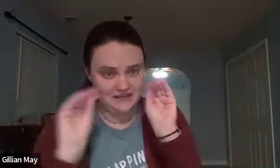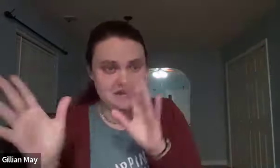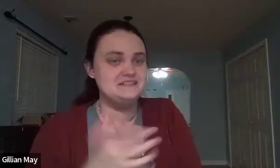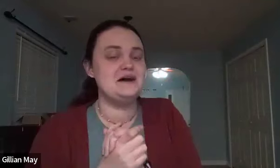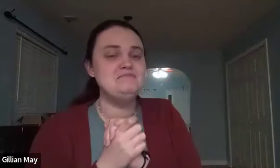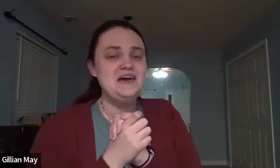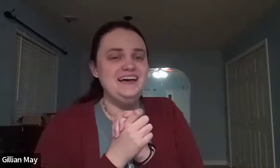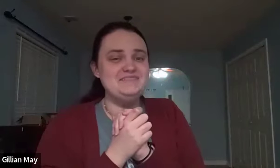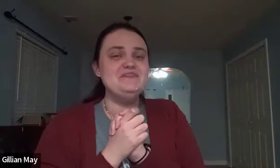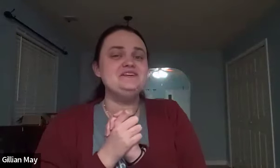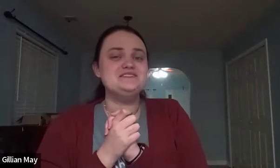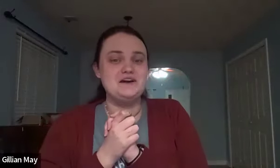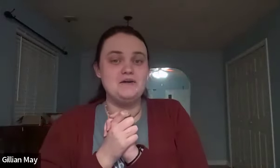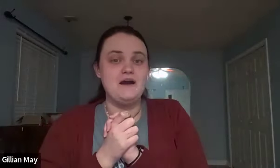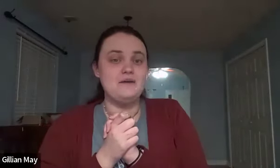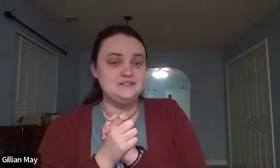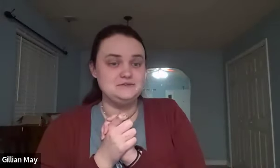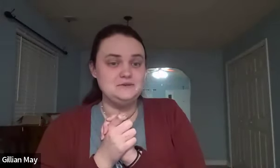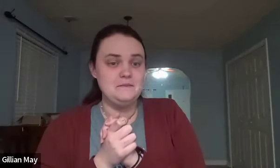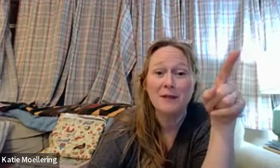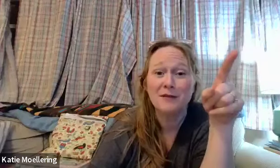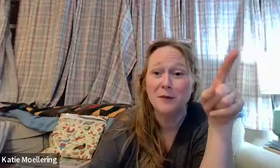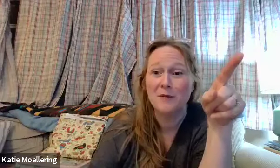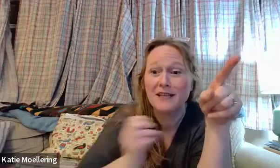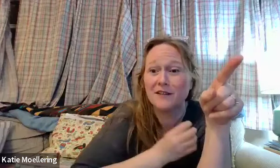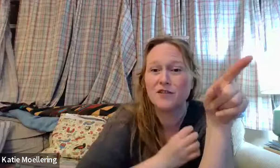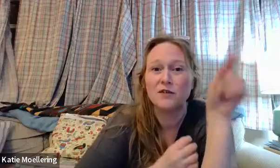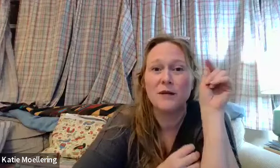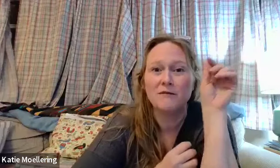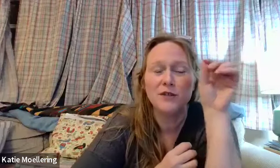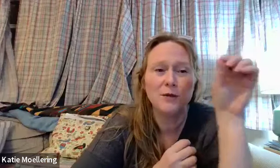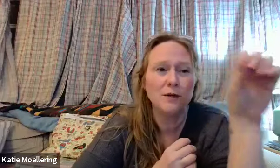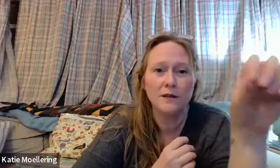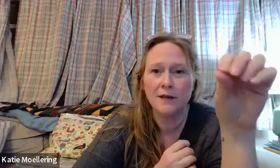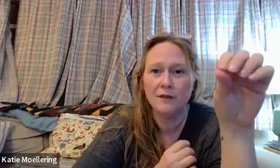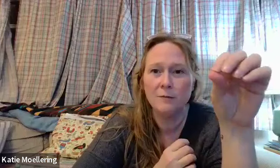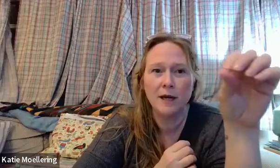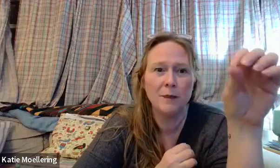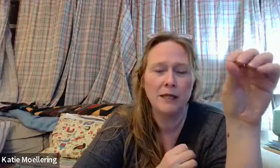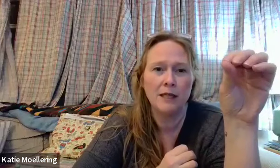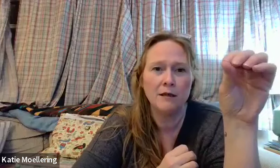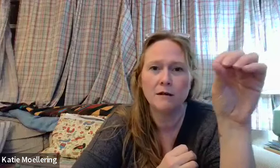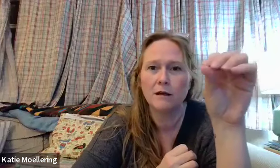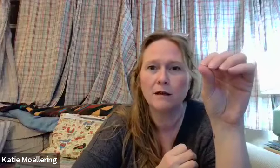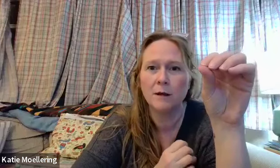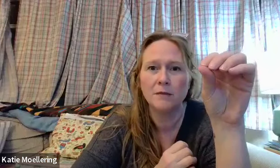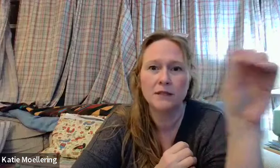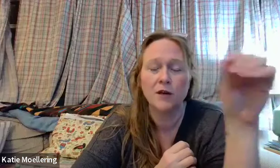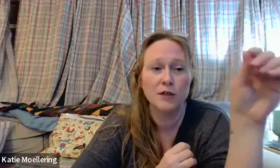get that heads up. So I'm going to Also, wait, I'm going to throw this out there too. If a lot of you might be like not on